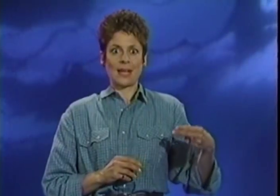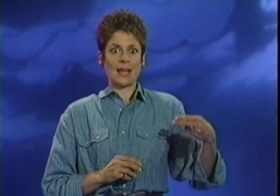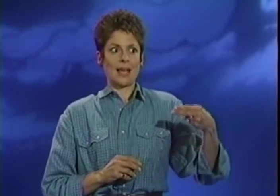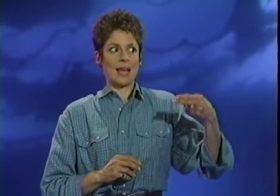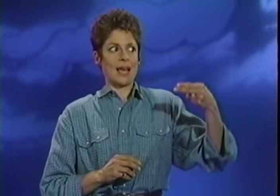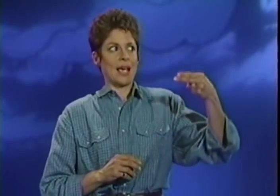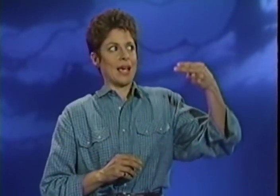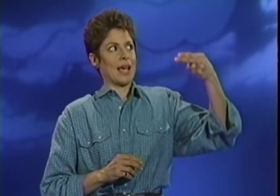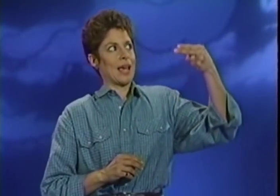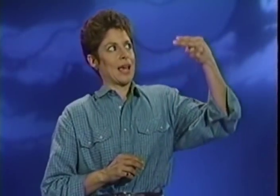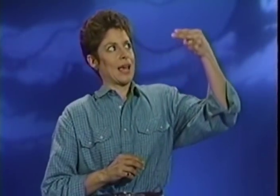High.